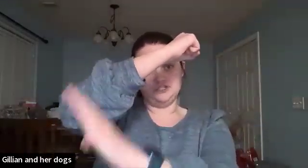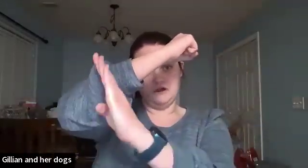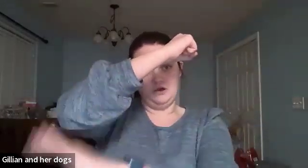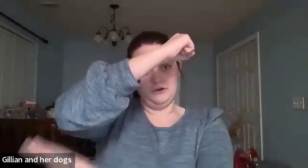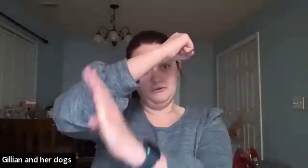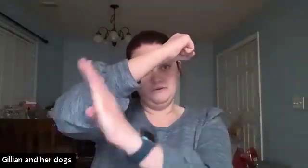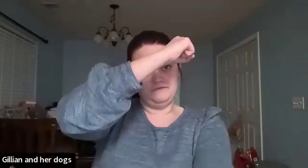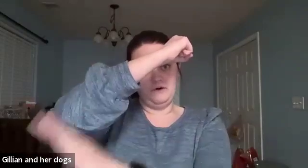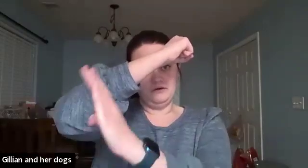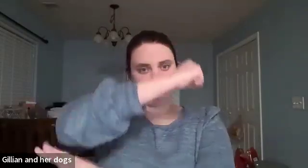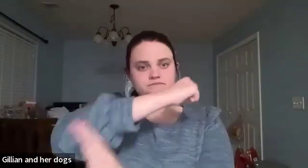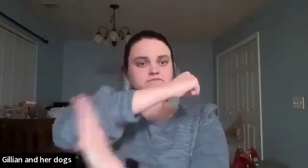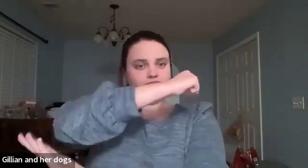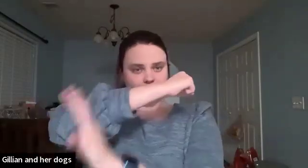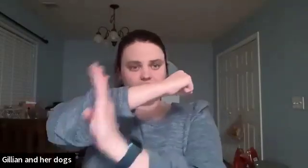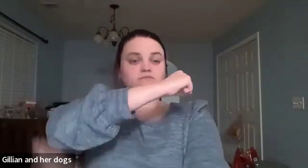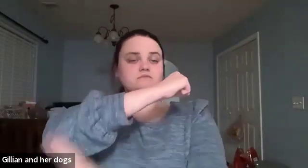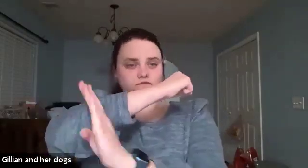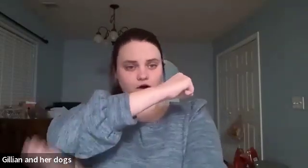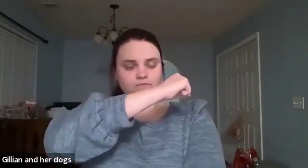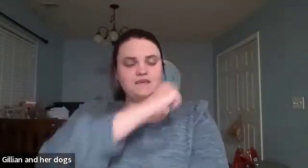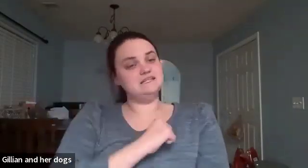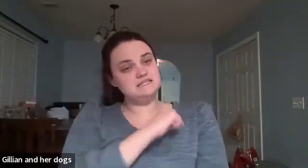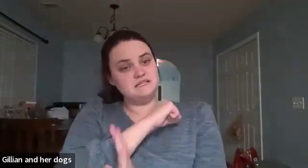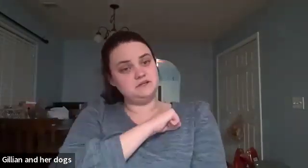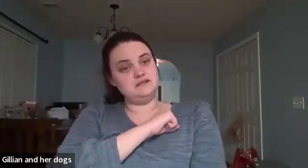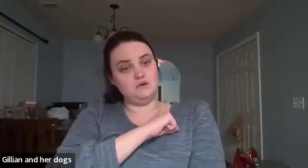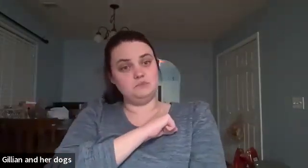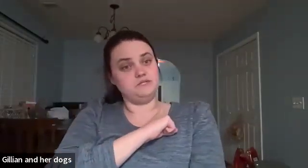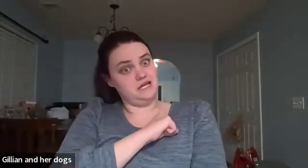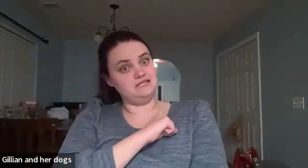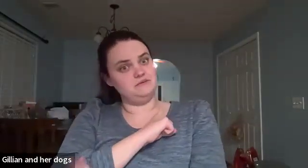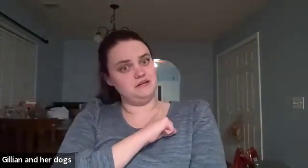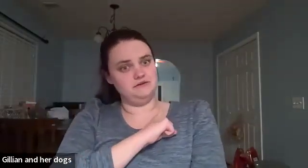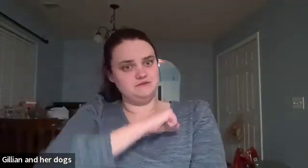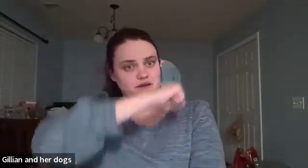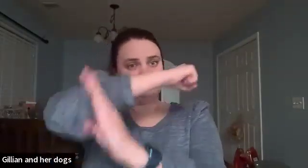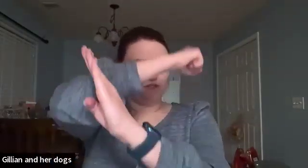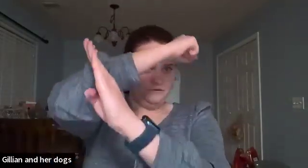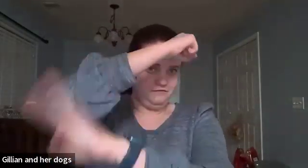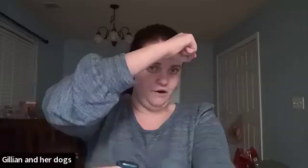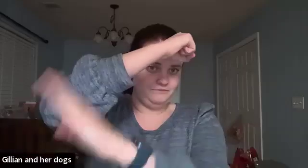brush your elbow. Fall. Fall. And it is typically lower, but you can't see it when I do it this way. So fall.